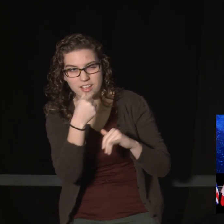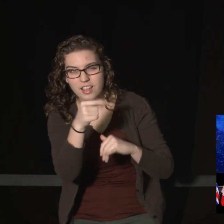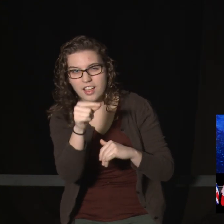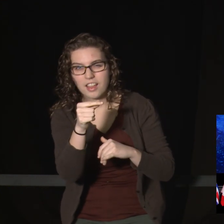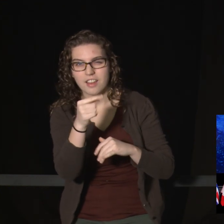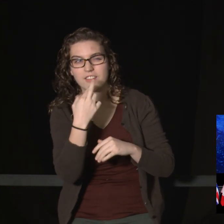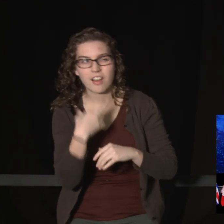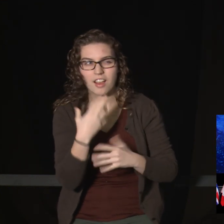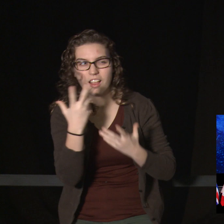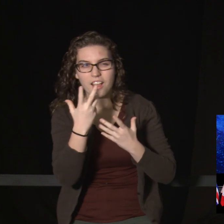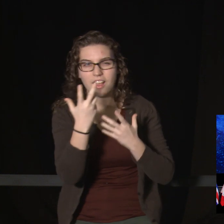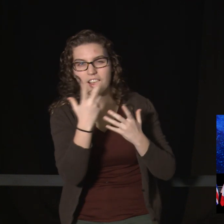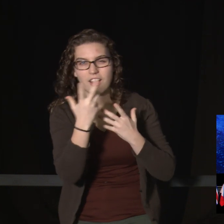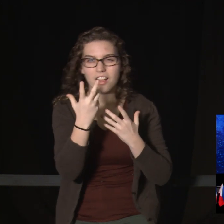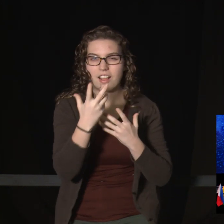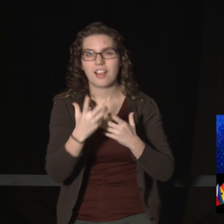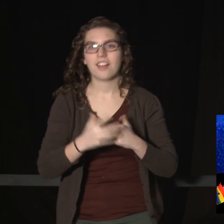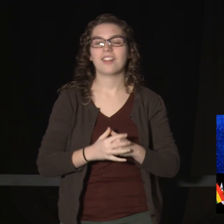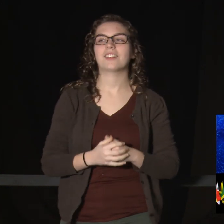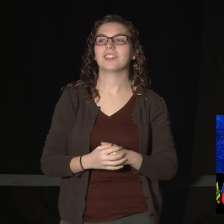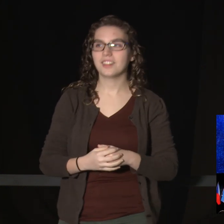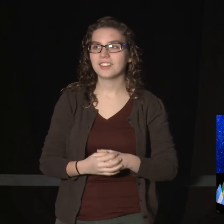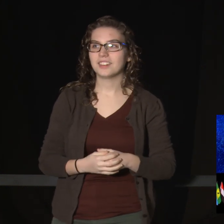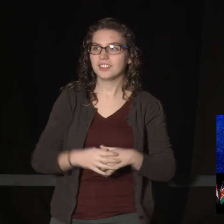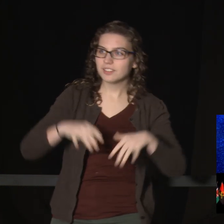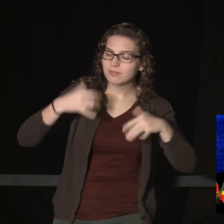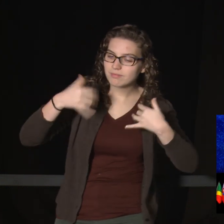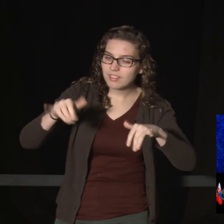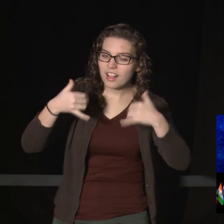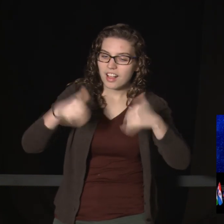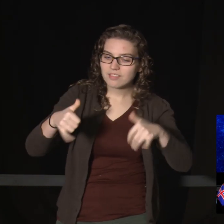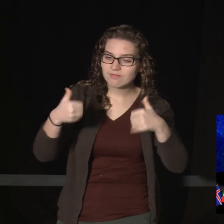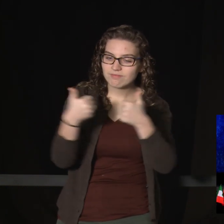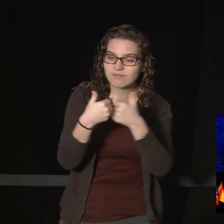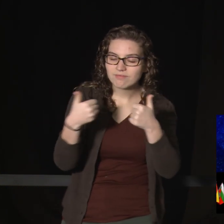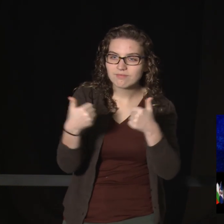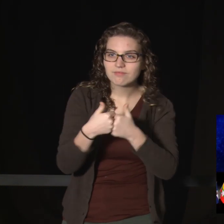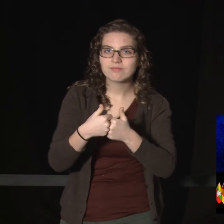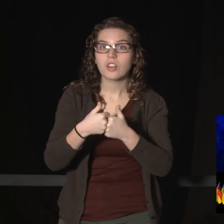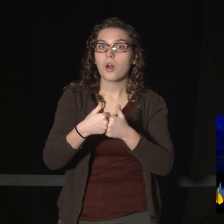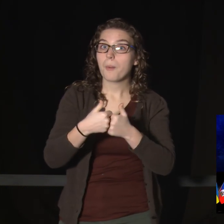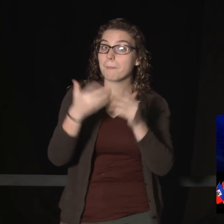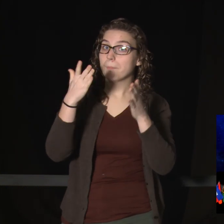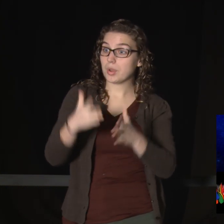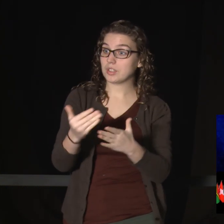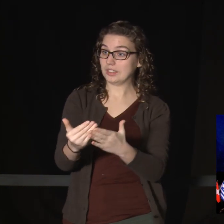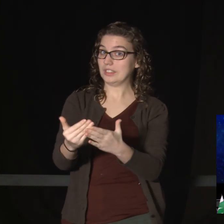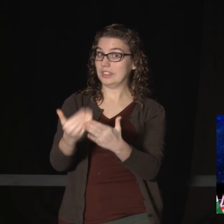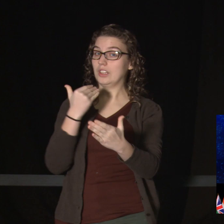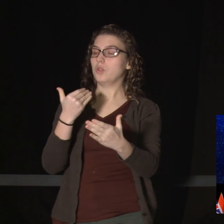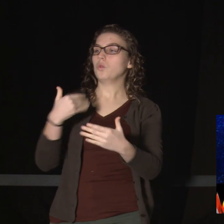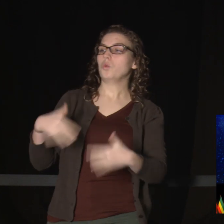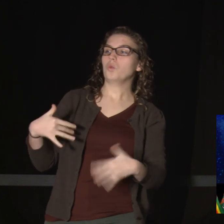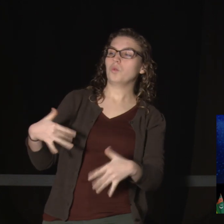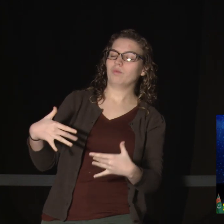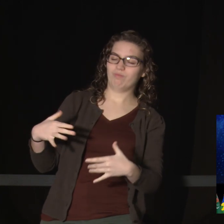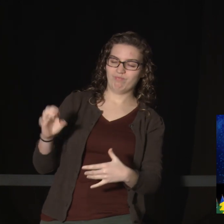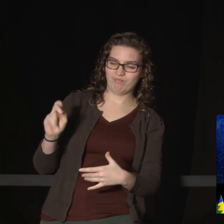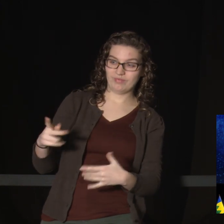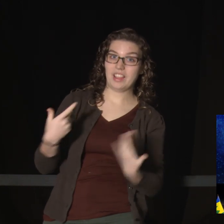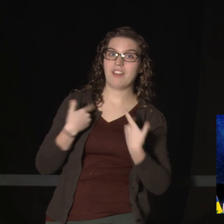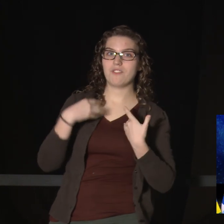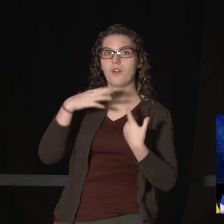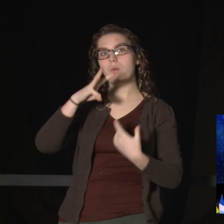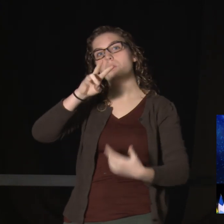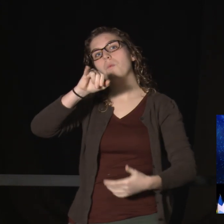green? Or is it the red? What has he got? And so they play, and the person before you, woo, they're okay because they've got one of those